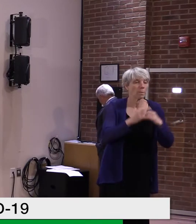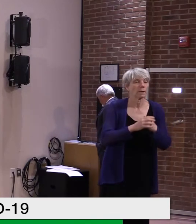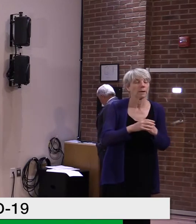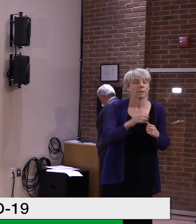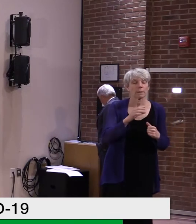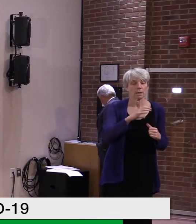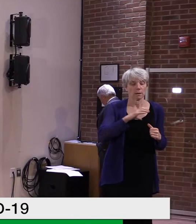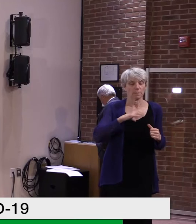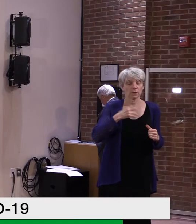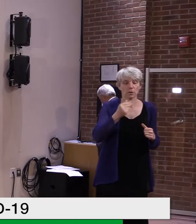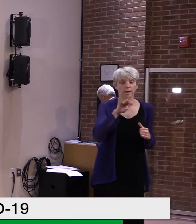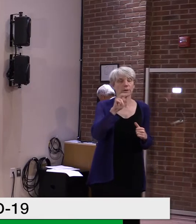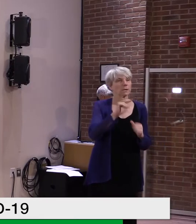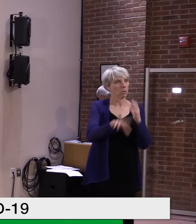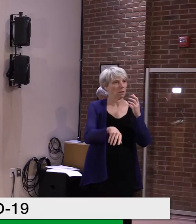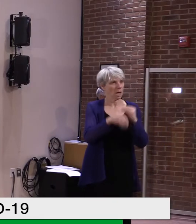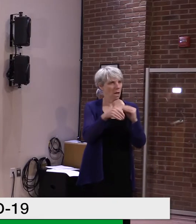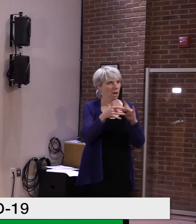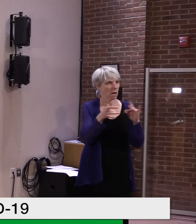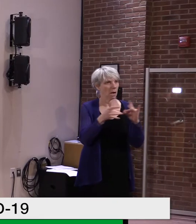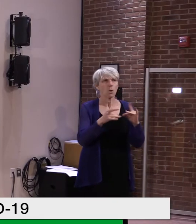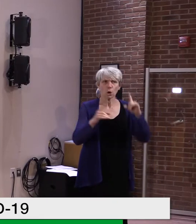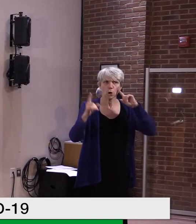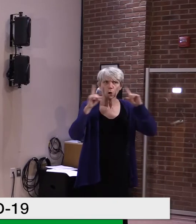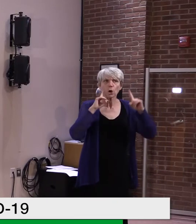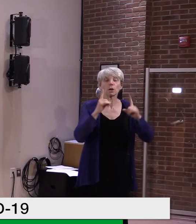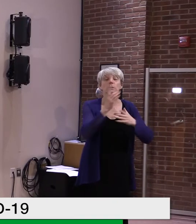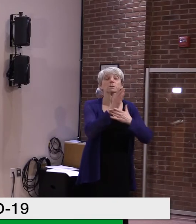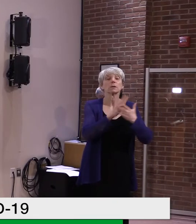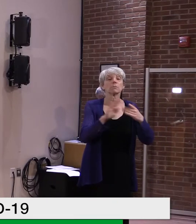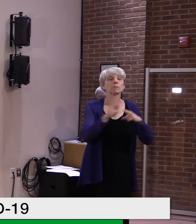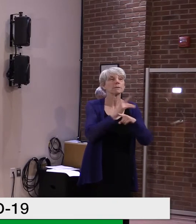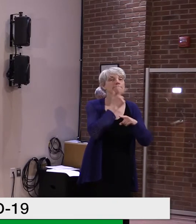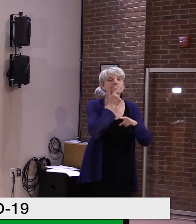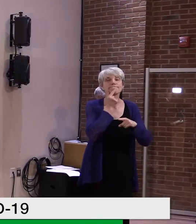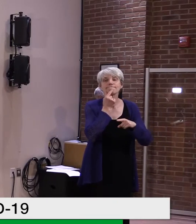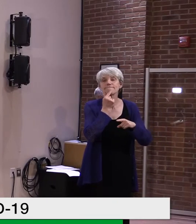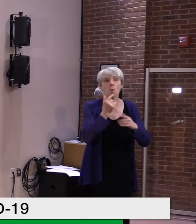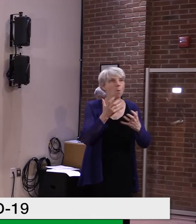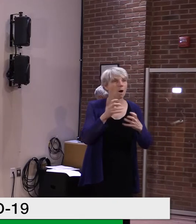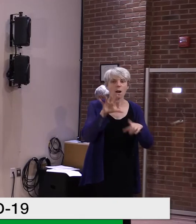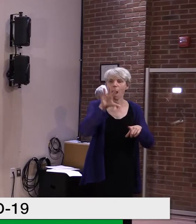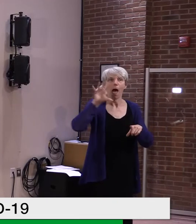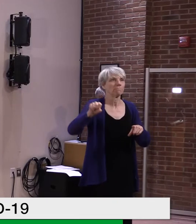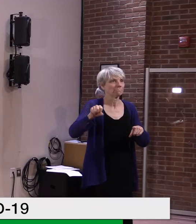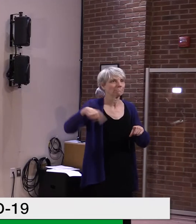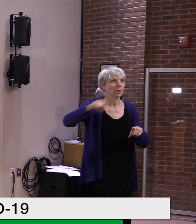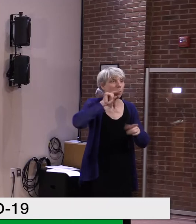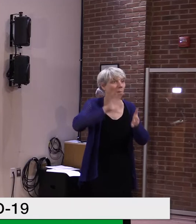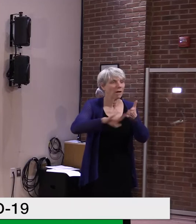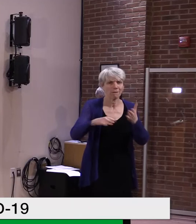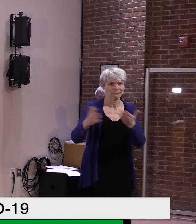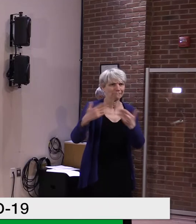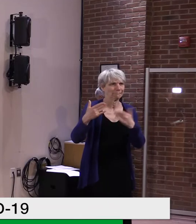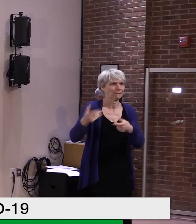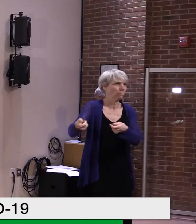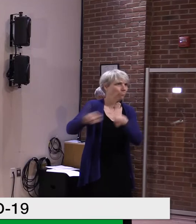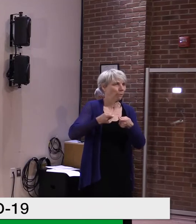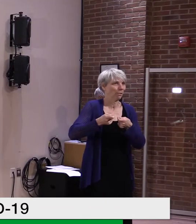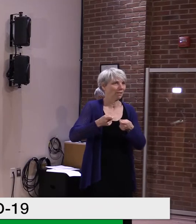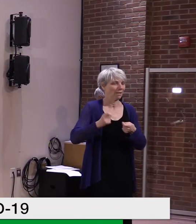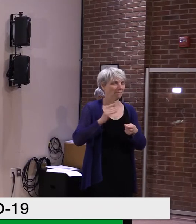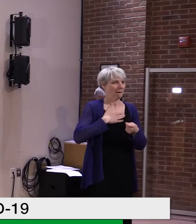we are certainly hearing from employers who are looking to hire those impacted employees